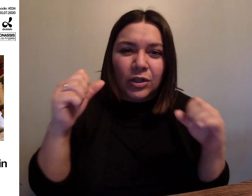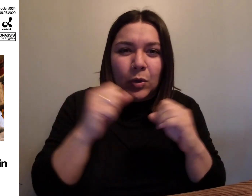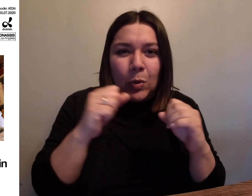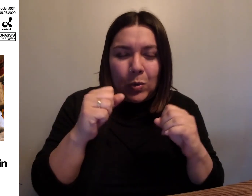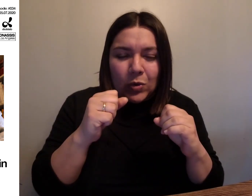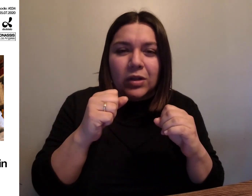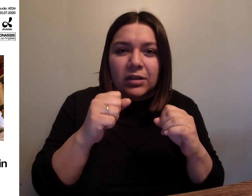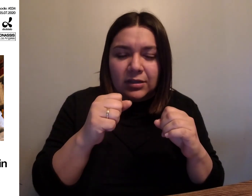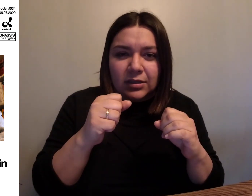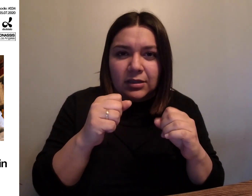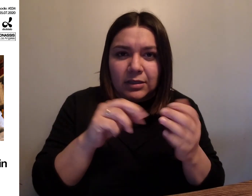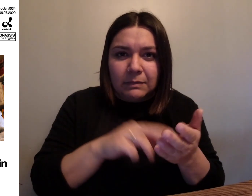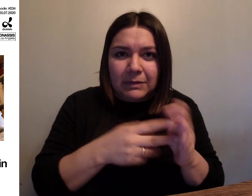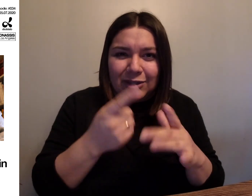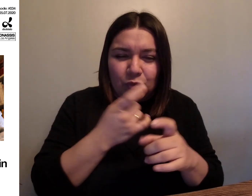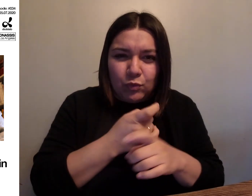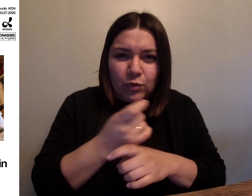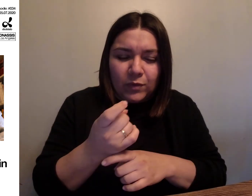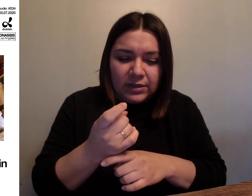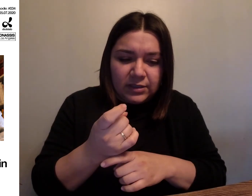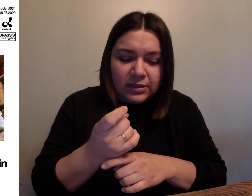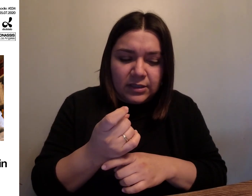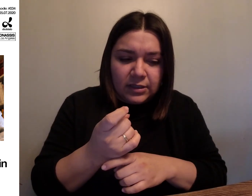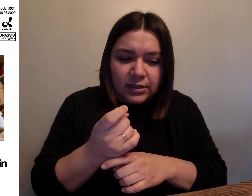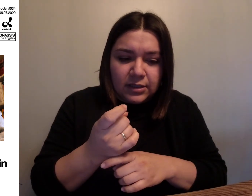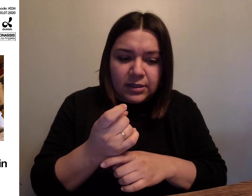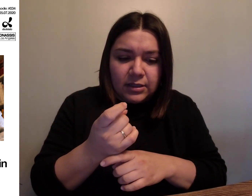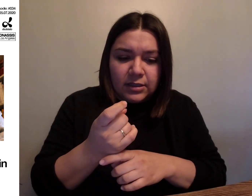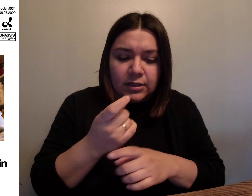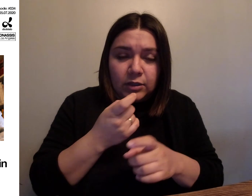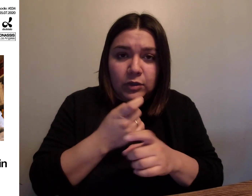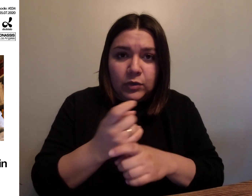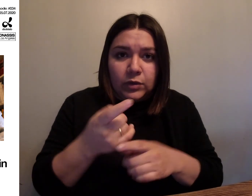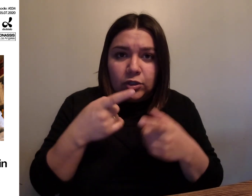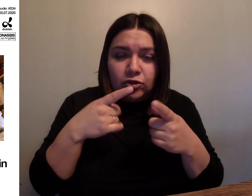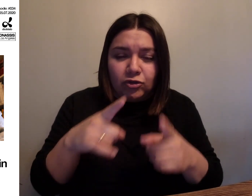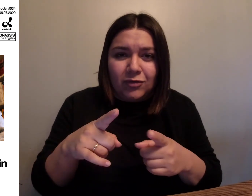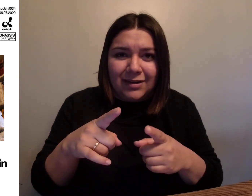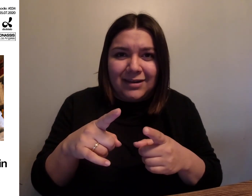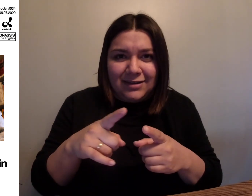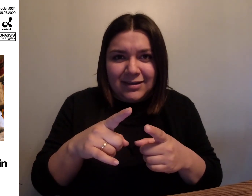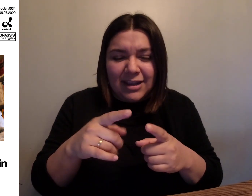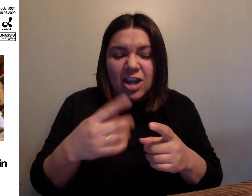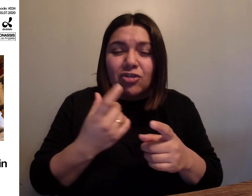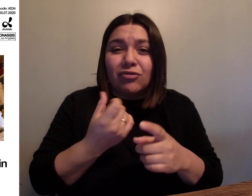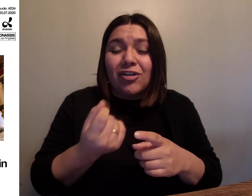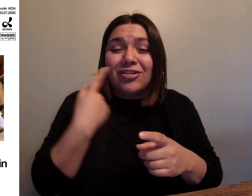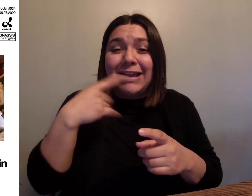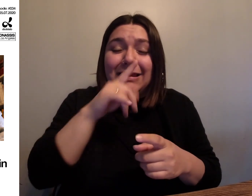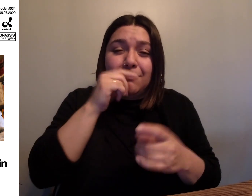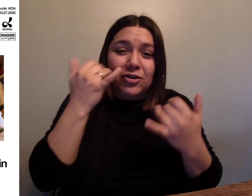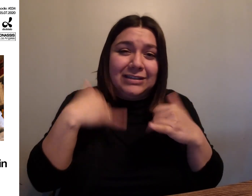There, ruined, quiet, where late the sweet birds sang.